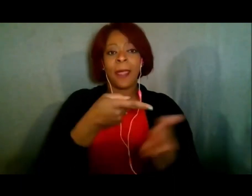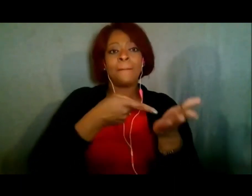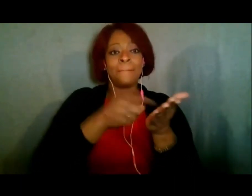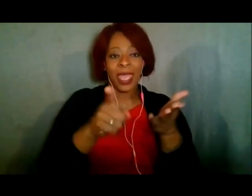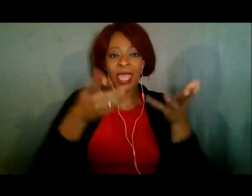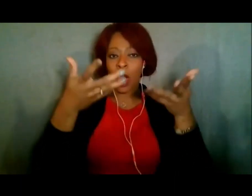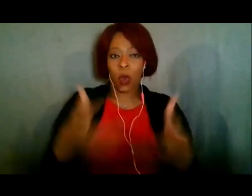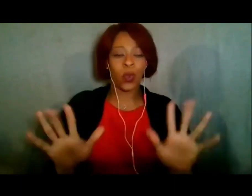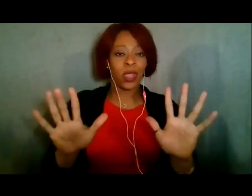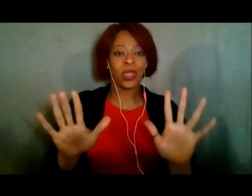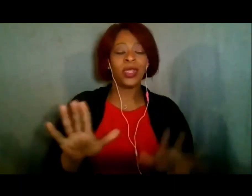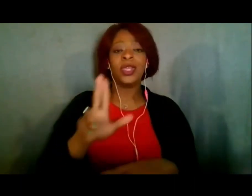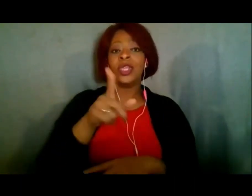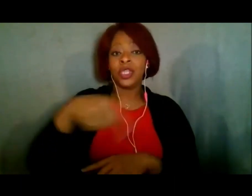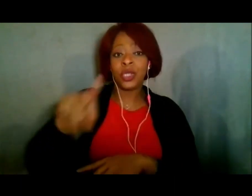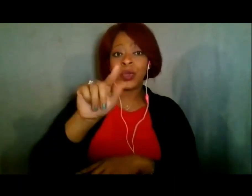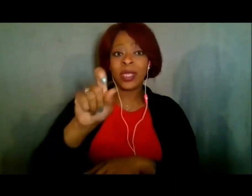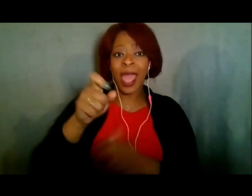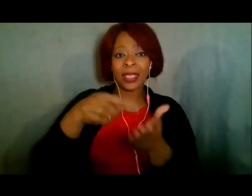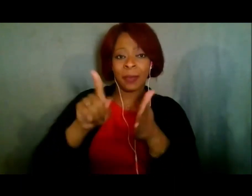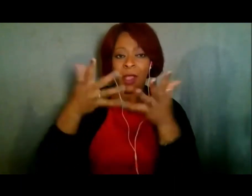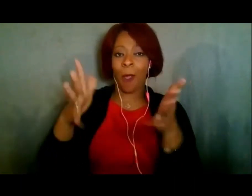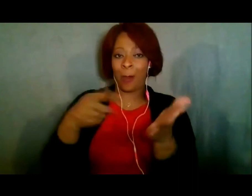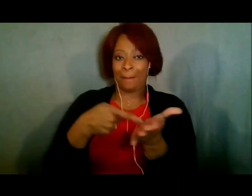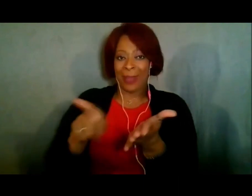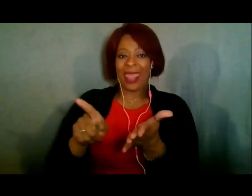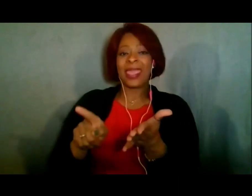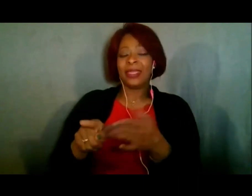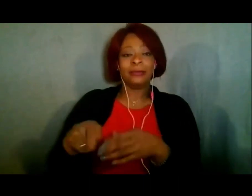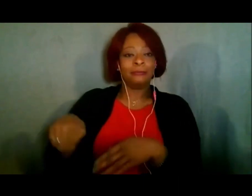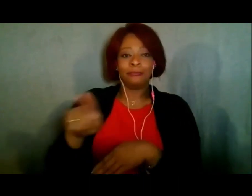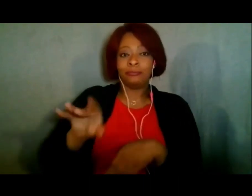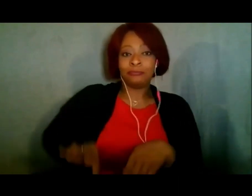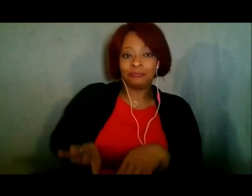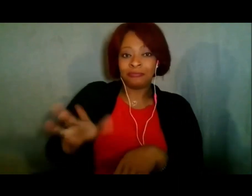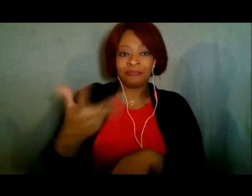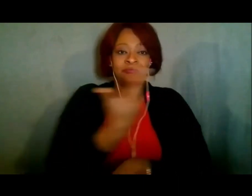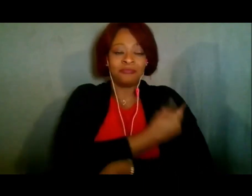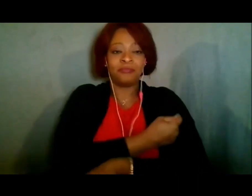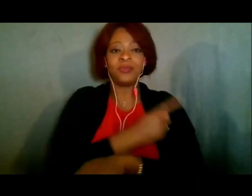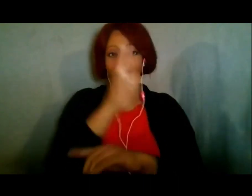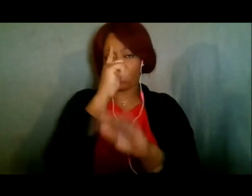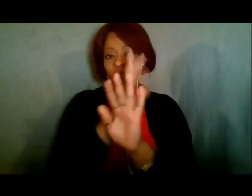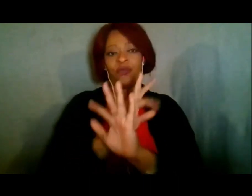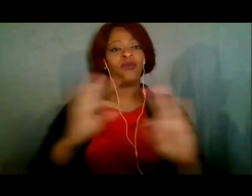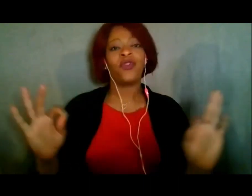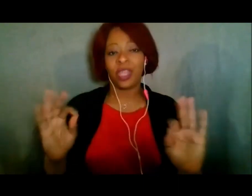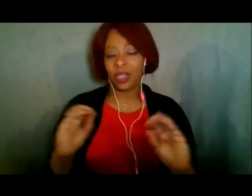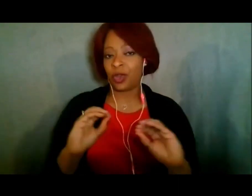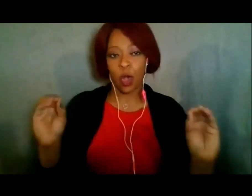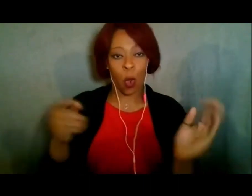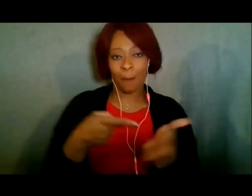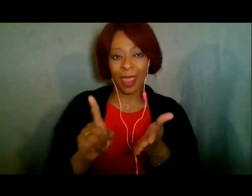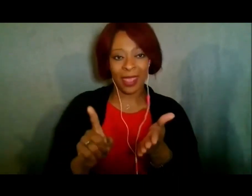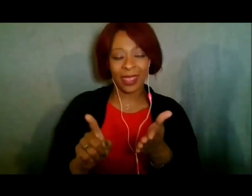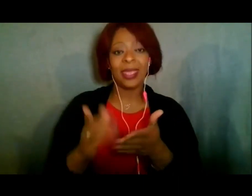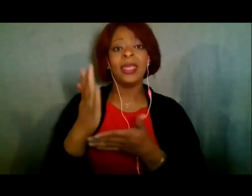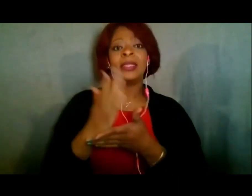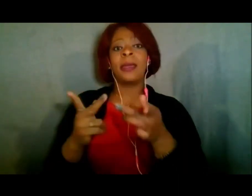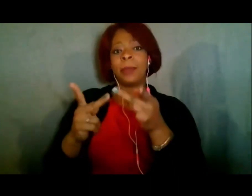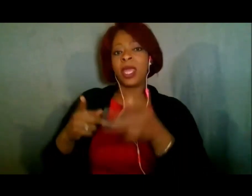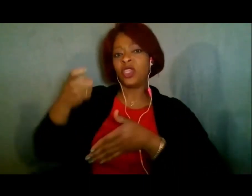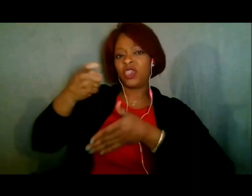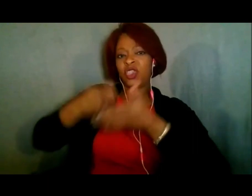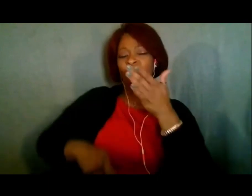for. You as the taxpayer have already paid for them. So you should be able to get it free of charge. Some places may charge